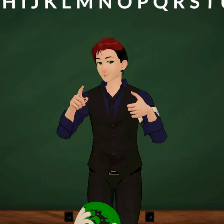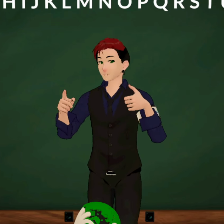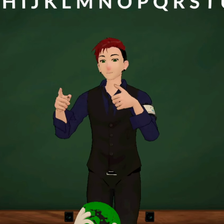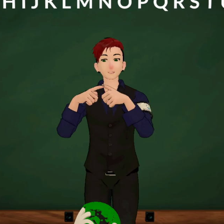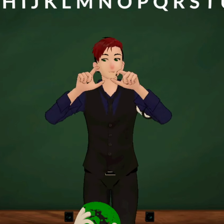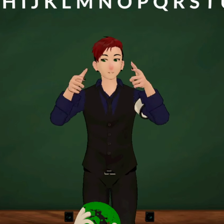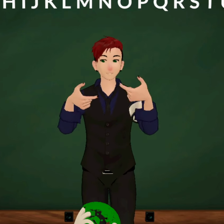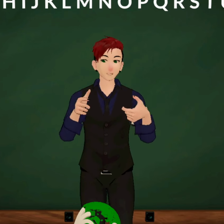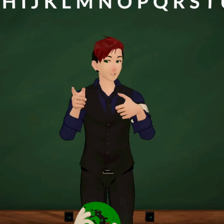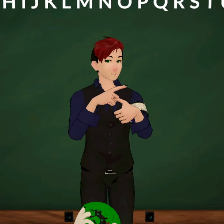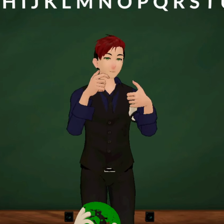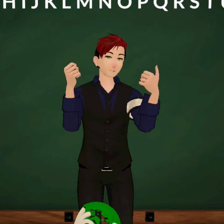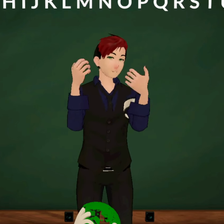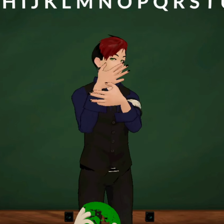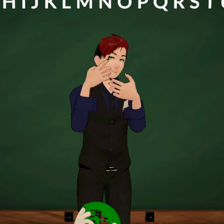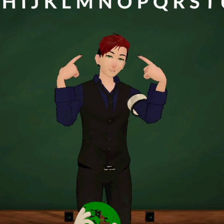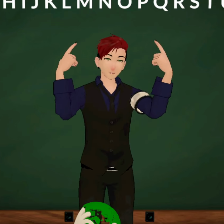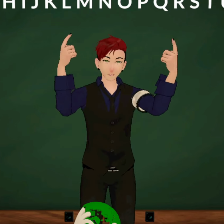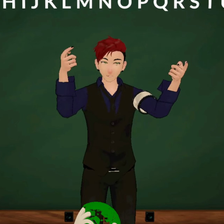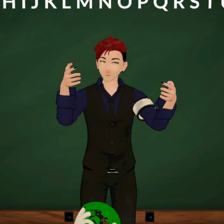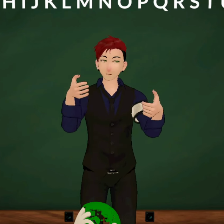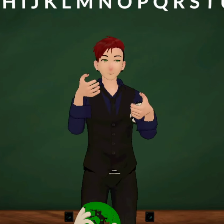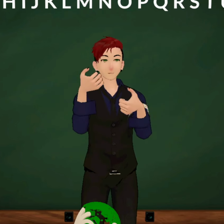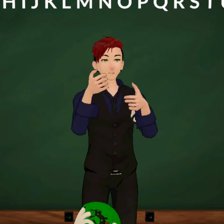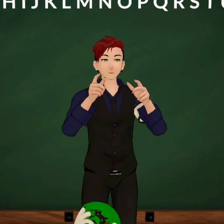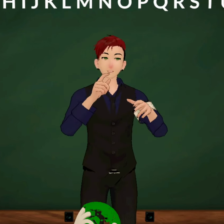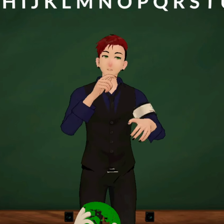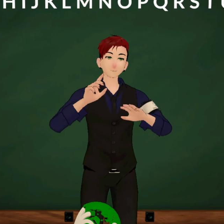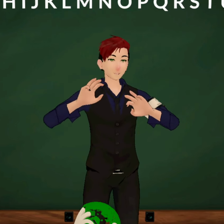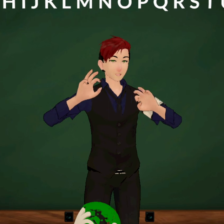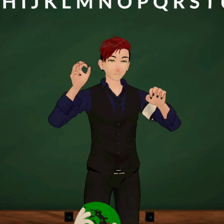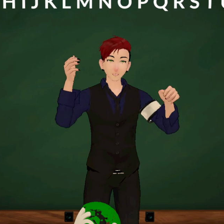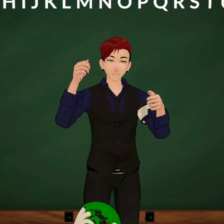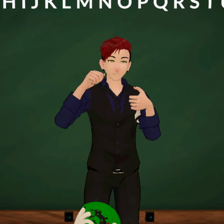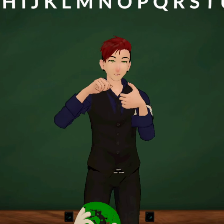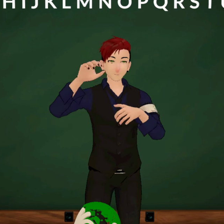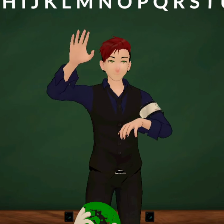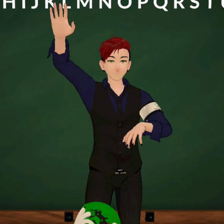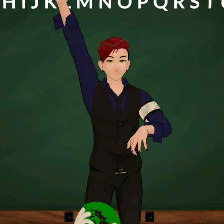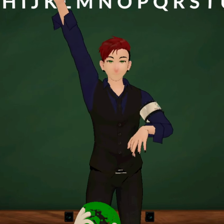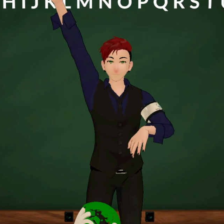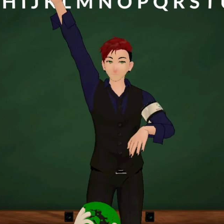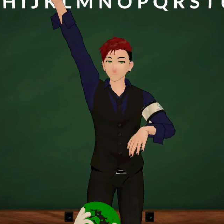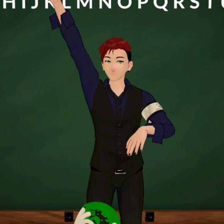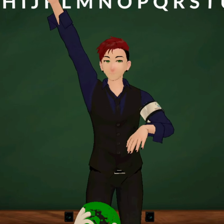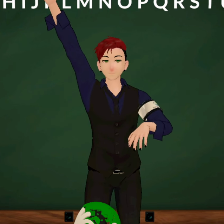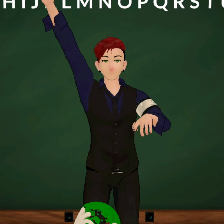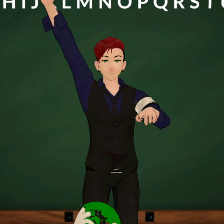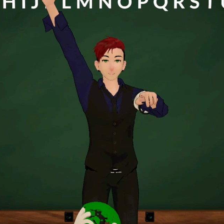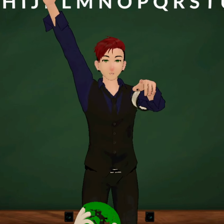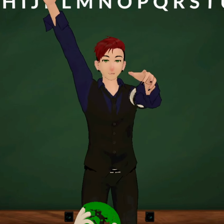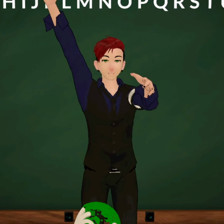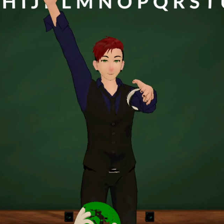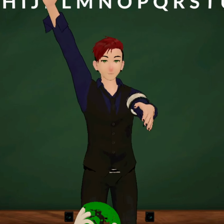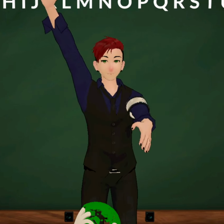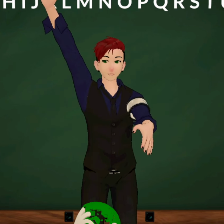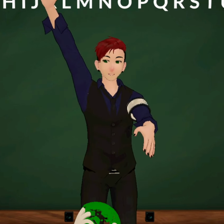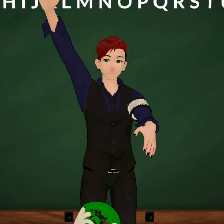This is like first class, first anything ever. Anybody who doesn't know how to spell? We have one person. Okay, all